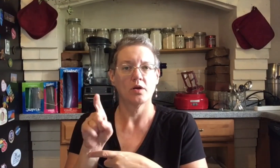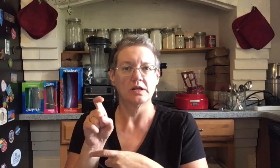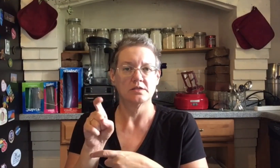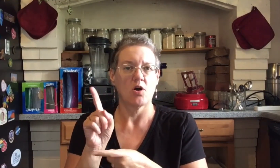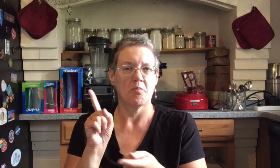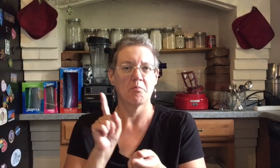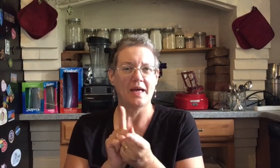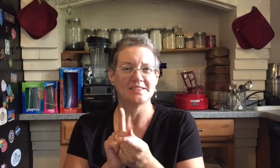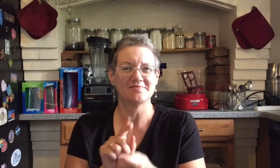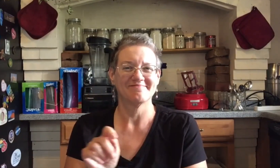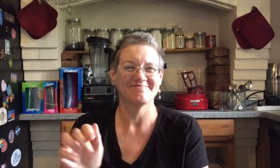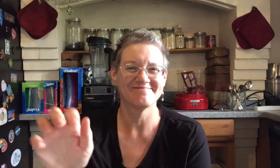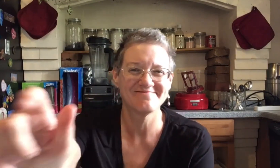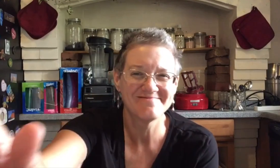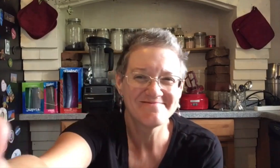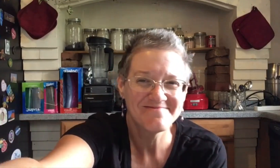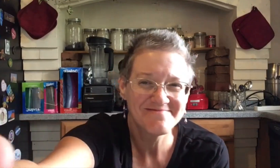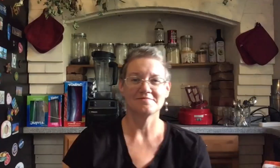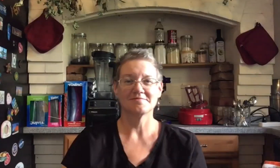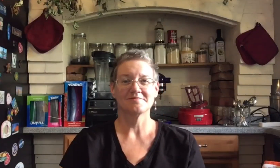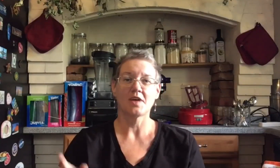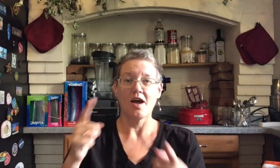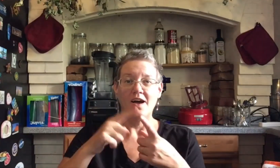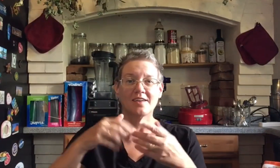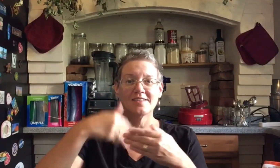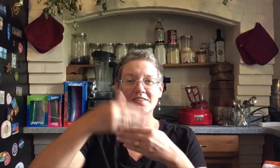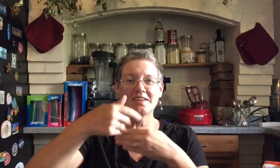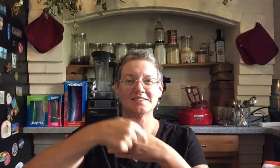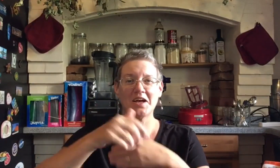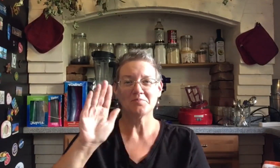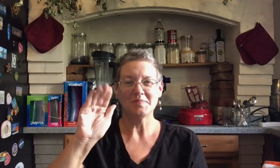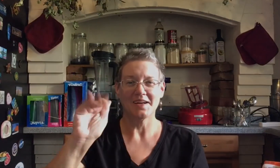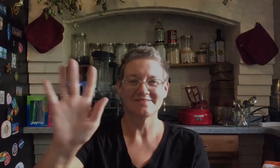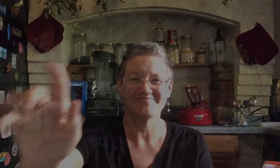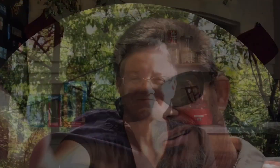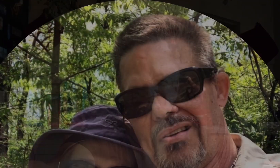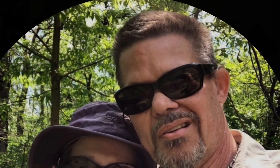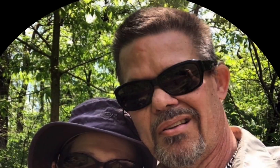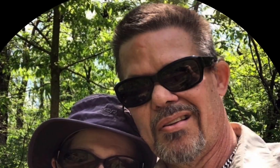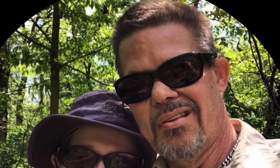oil needs met. Until next time, bye.